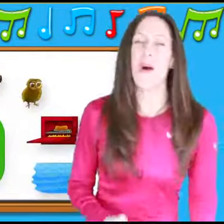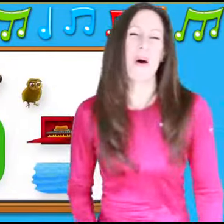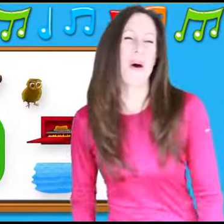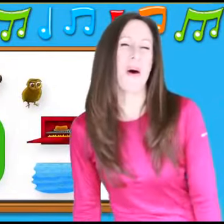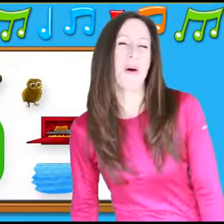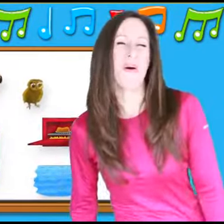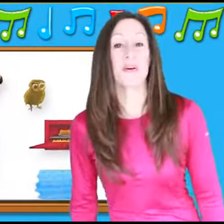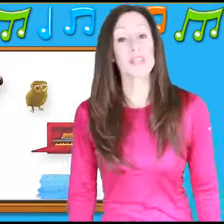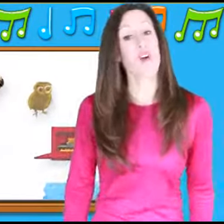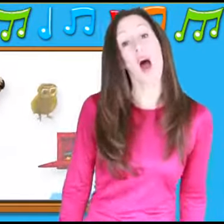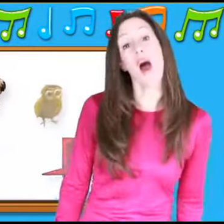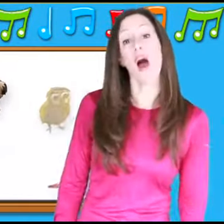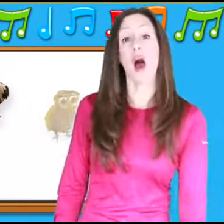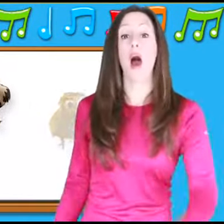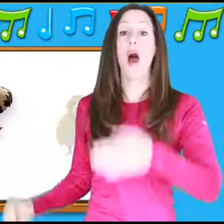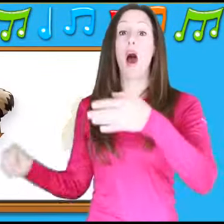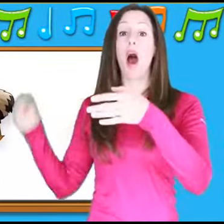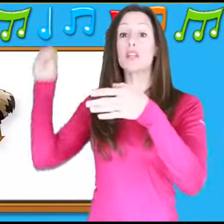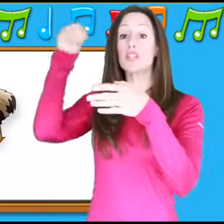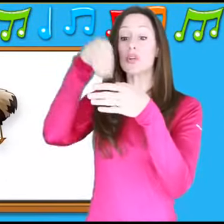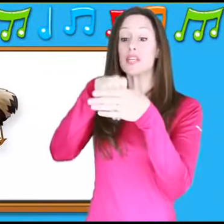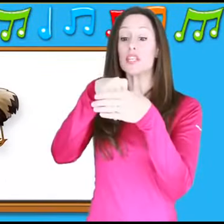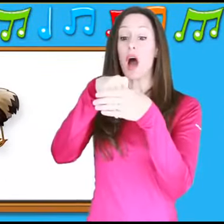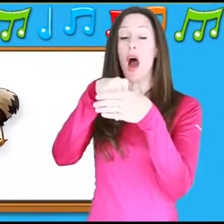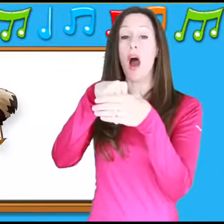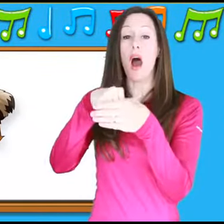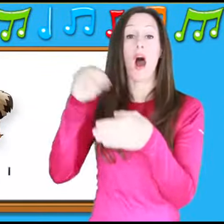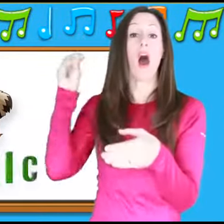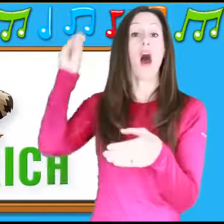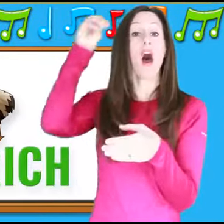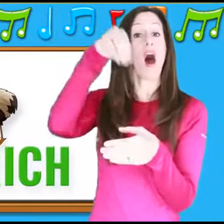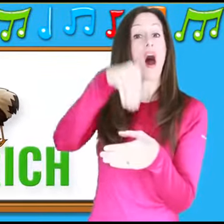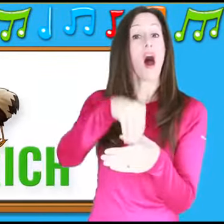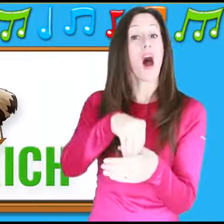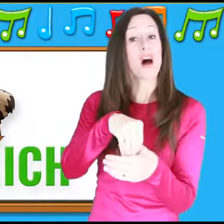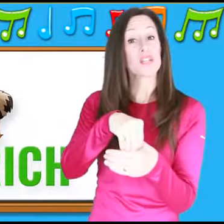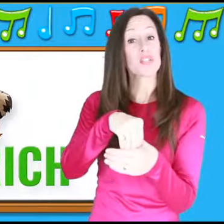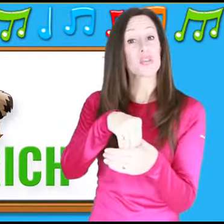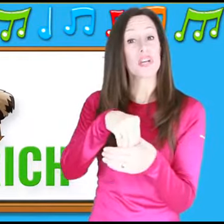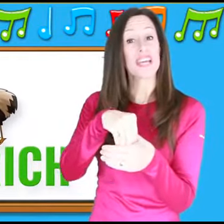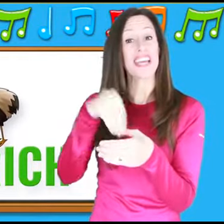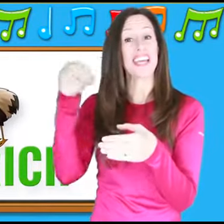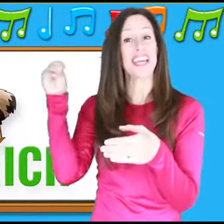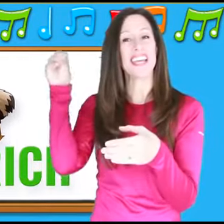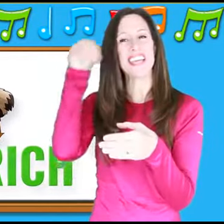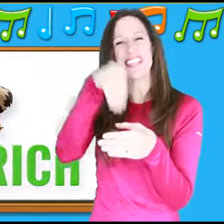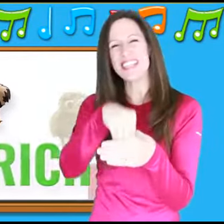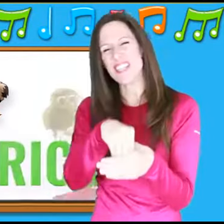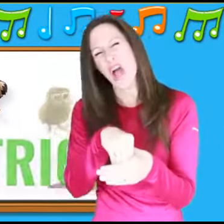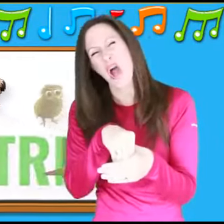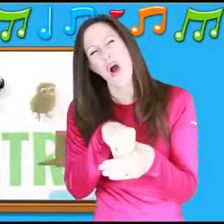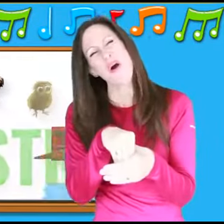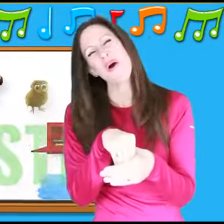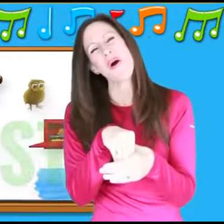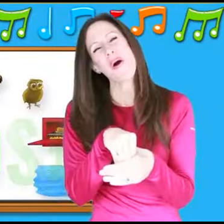O is for O, O, Ostrich O